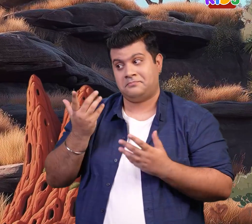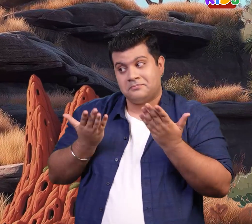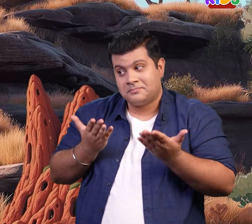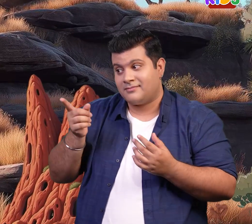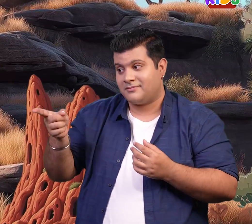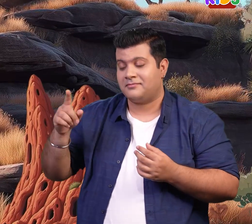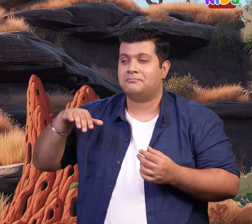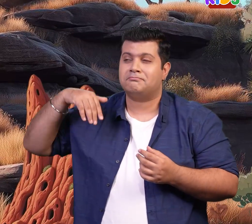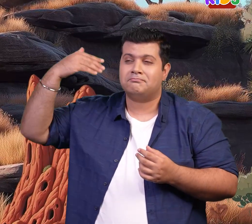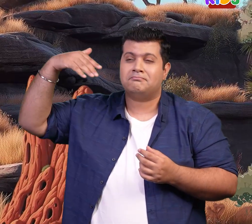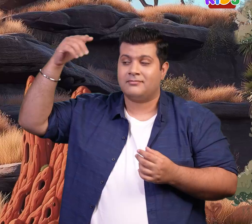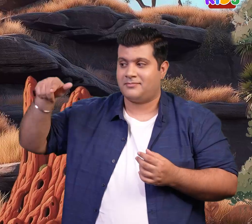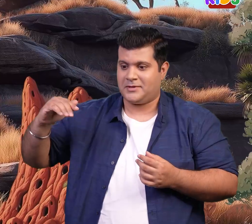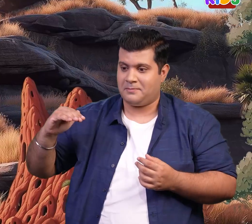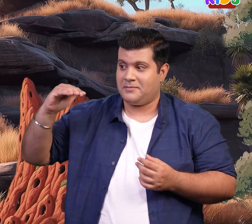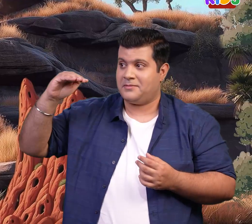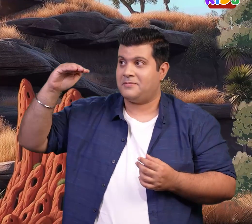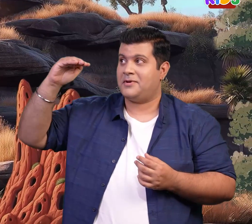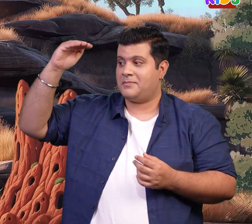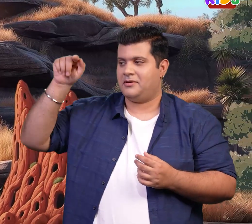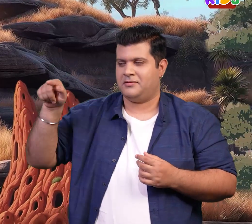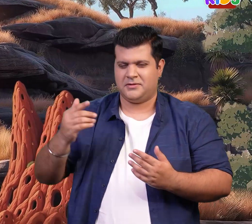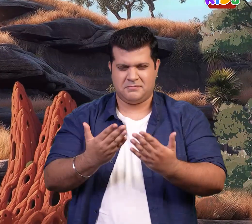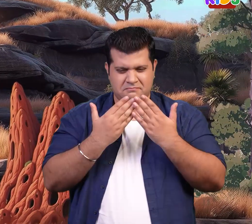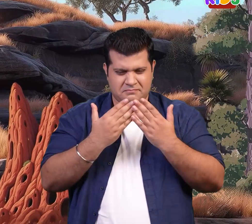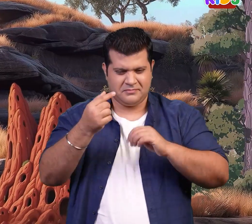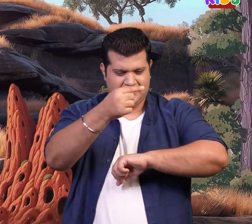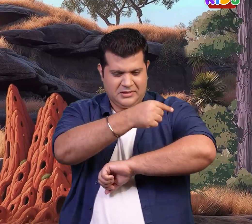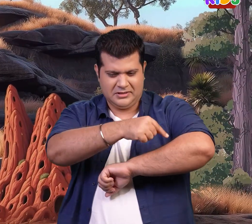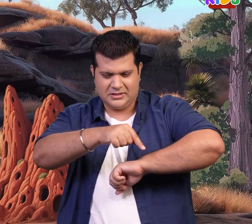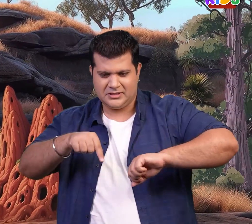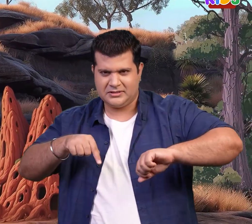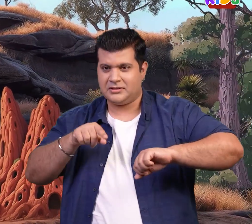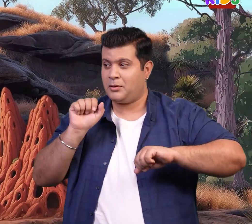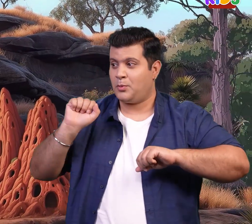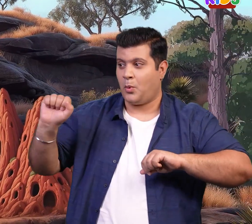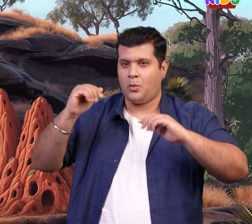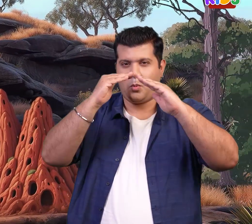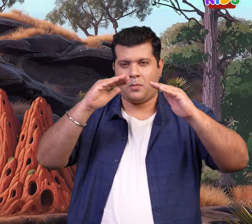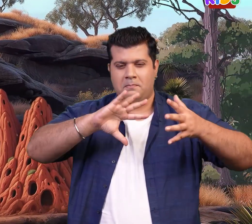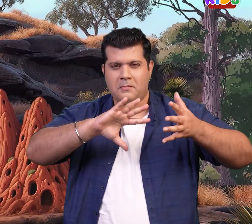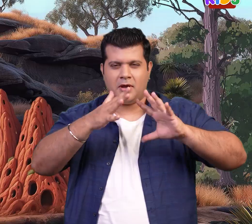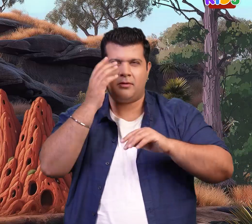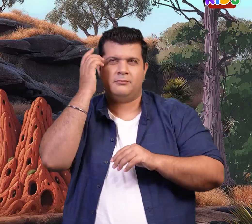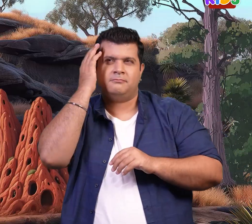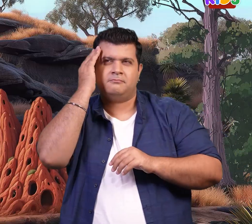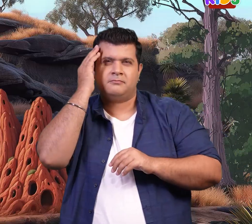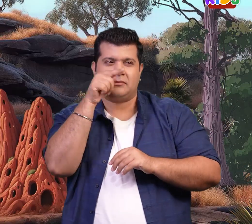Perhaps when you grow up, you can become an architect yourself. And then you can design a home just like this